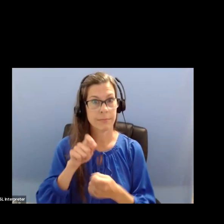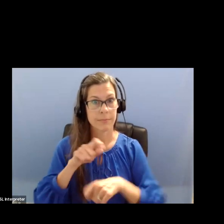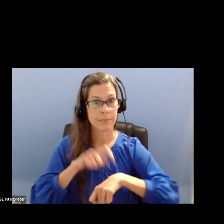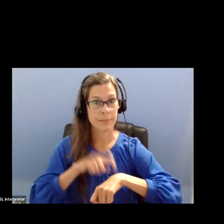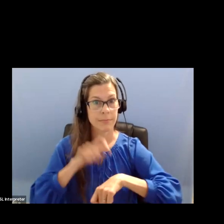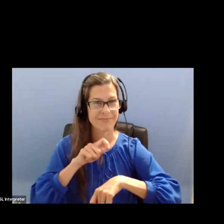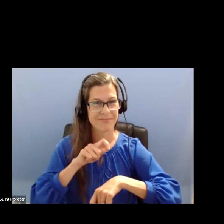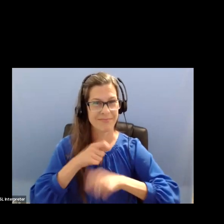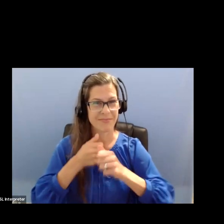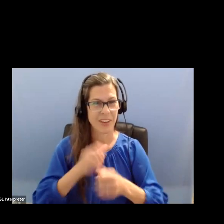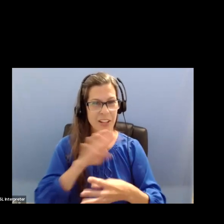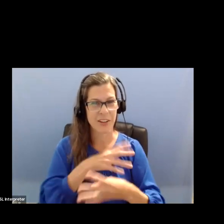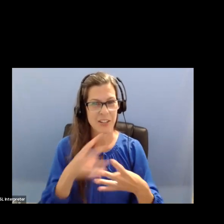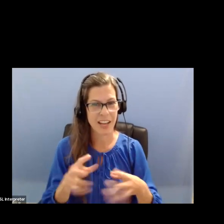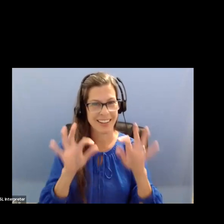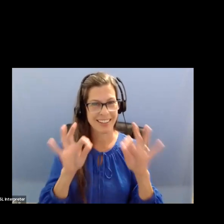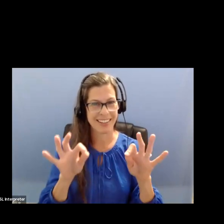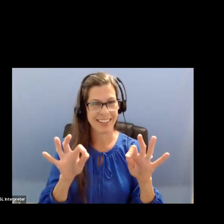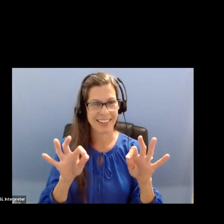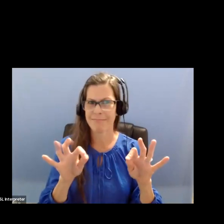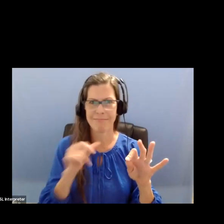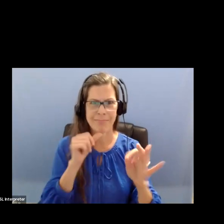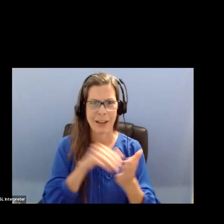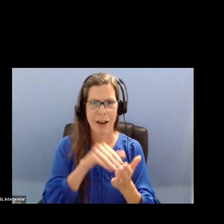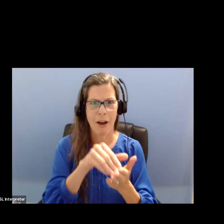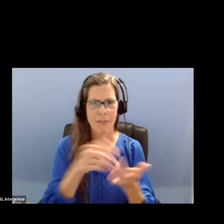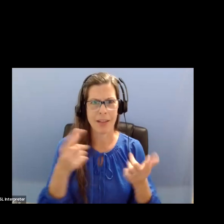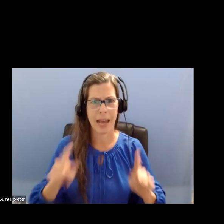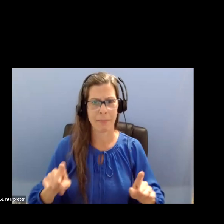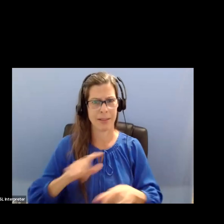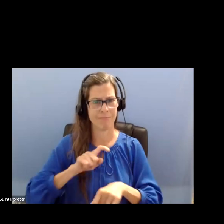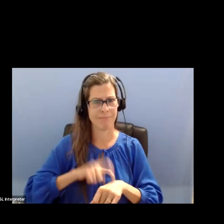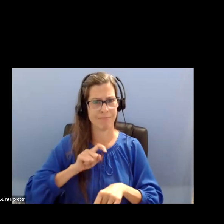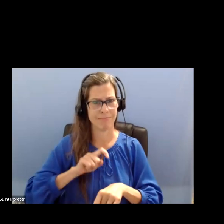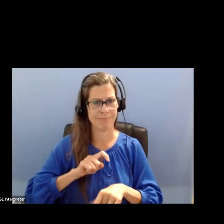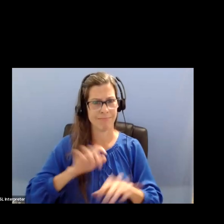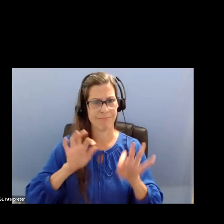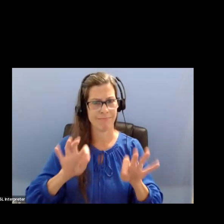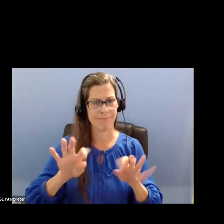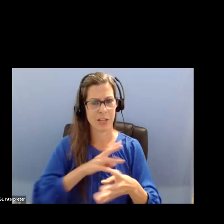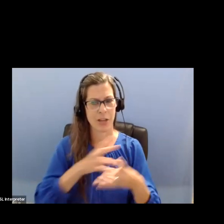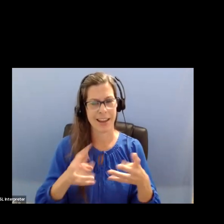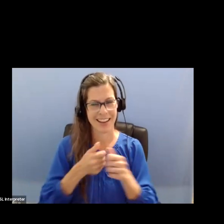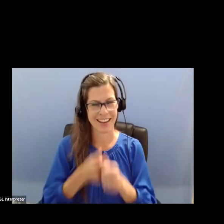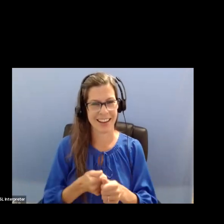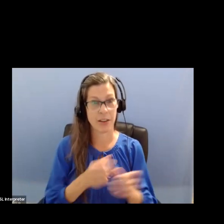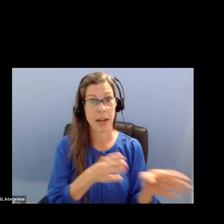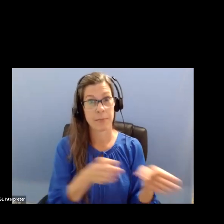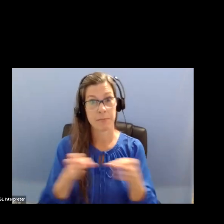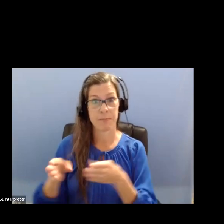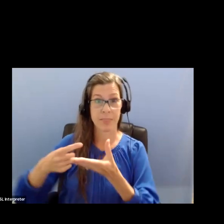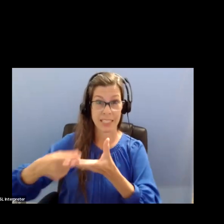our agenda time, which I can say is rare to be right on the number there. So we're going to move into our